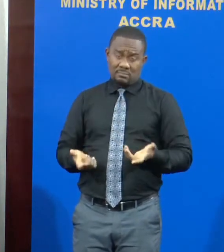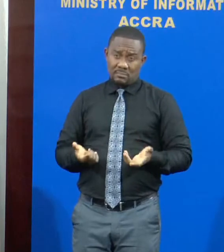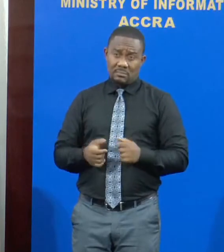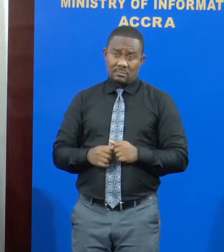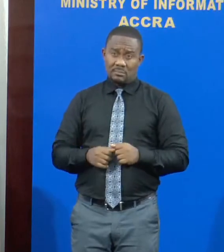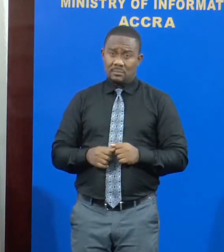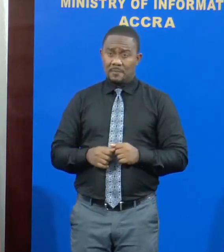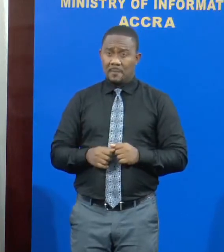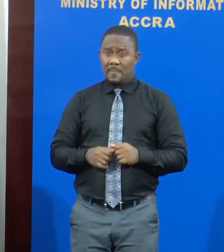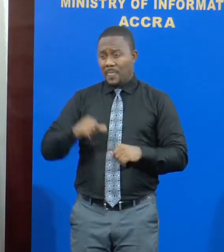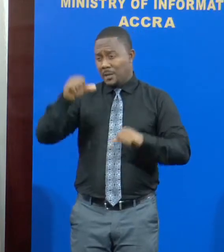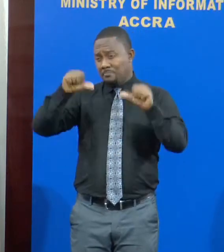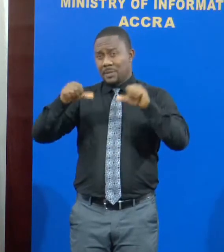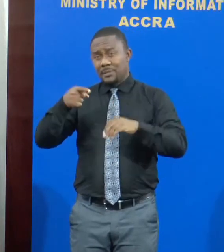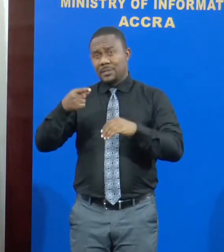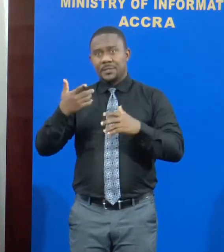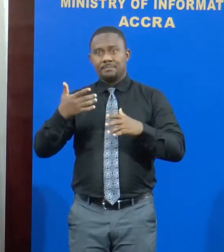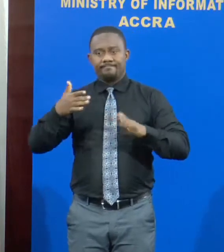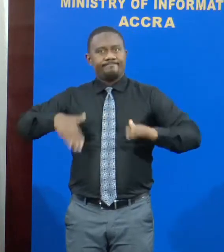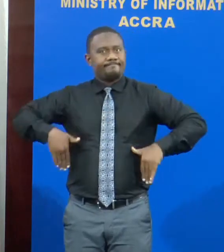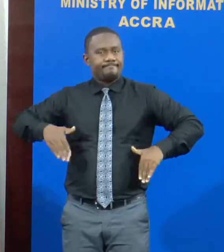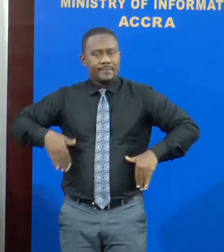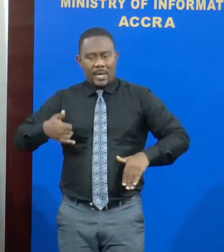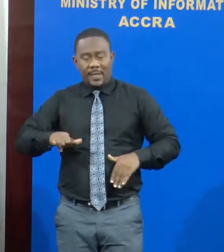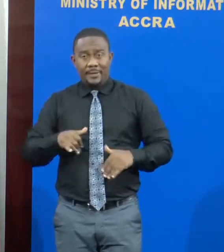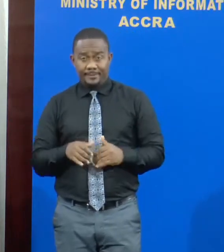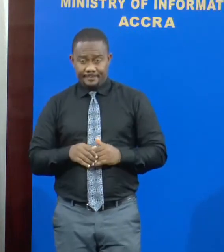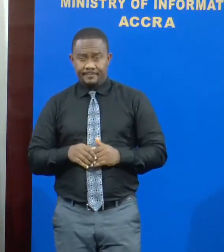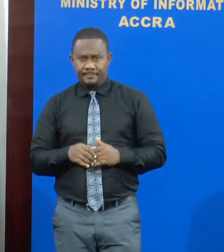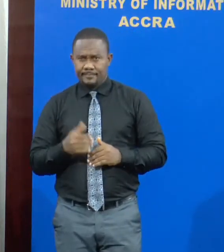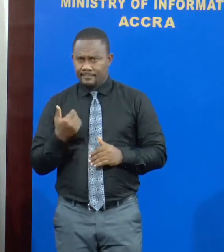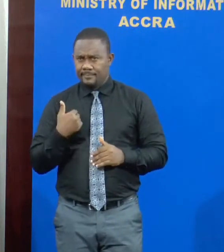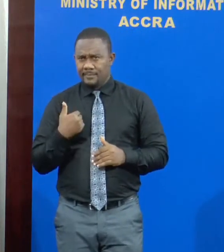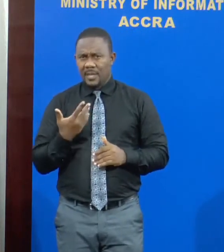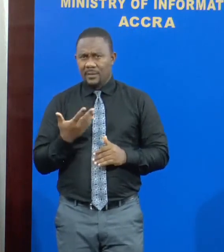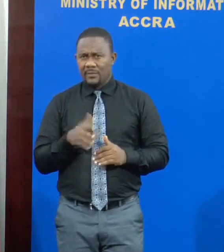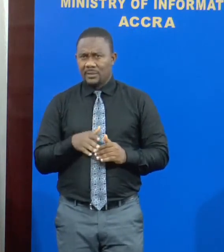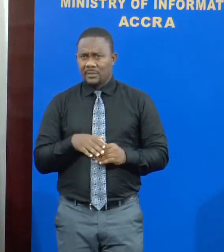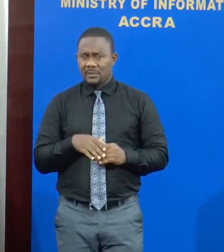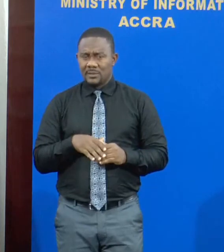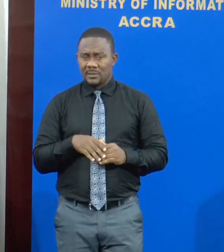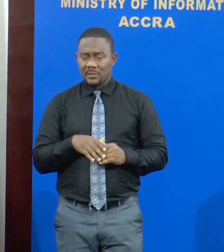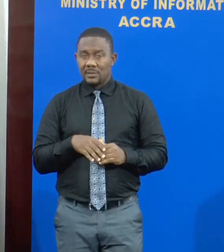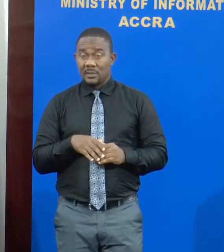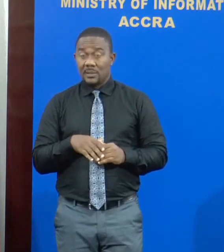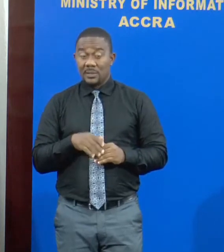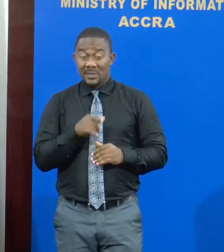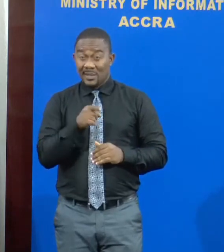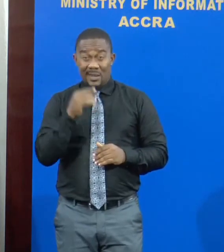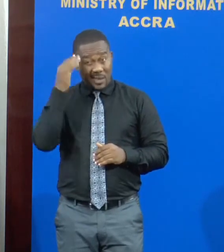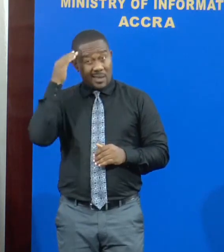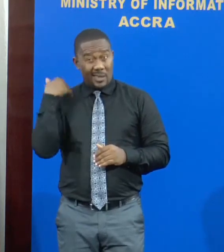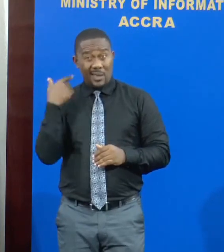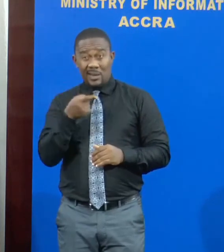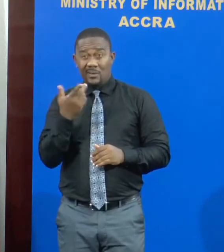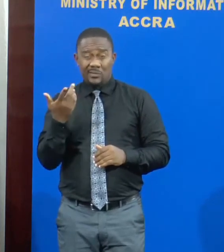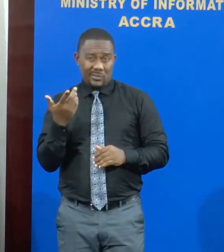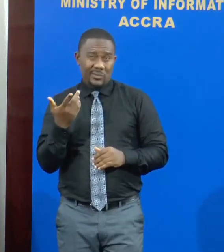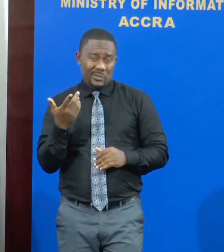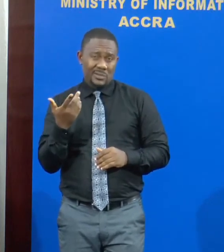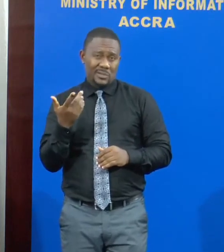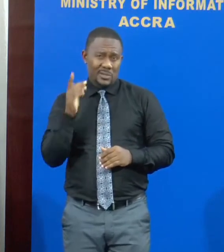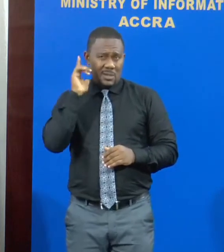testing is yet to take place. So there is a time lag, and my head of corporate affairs here, Mr. Abu Dugani, will be issuing a